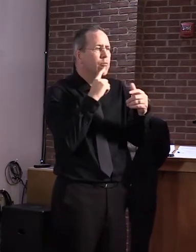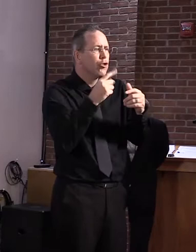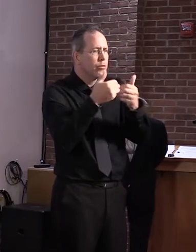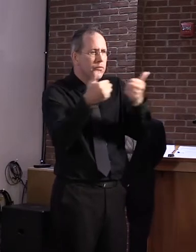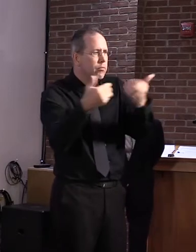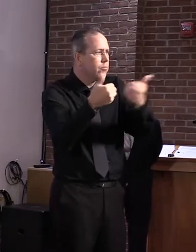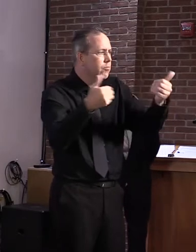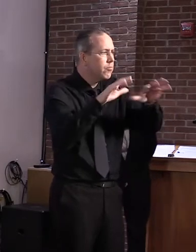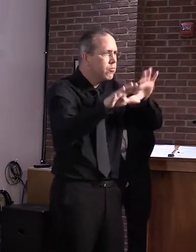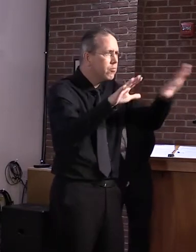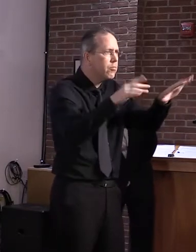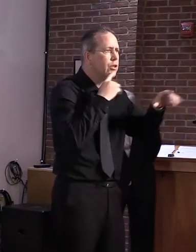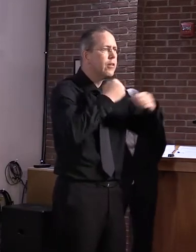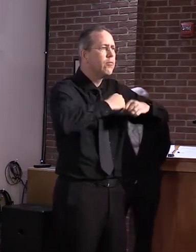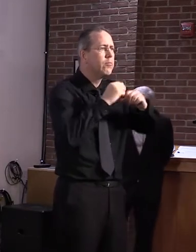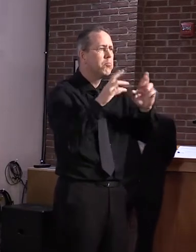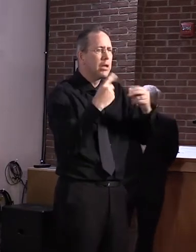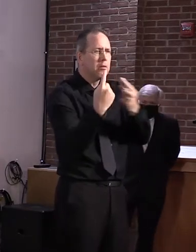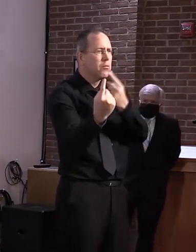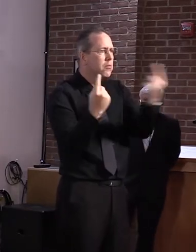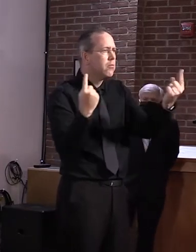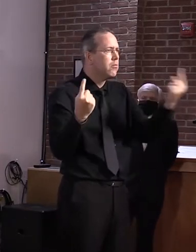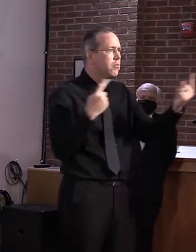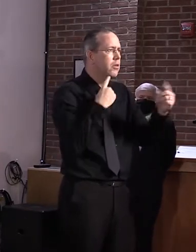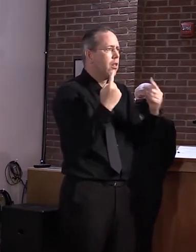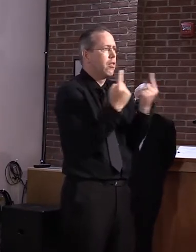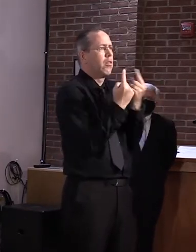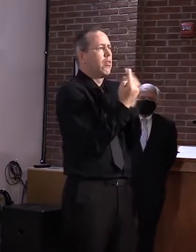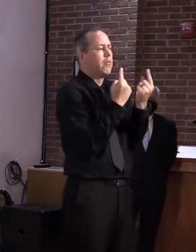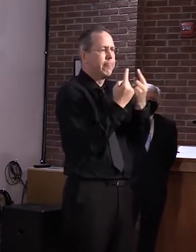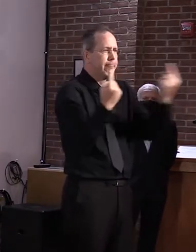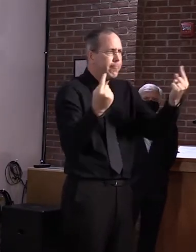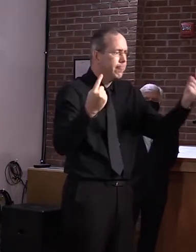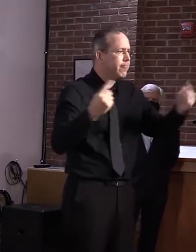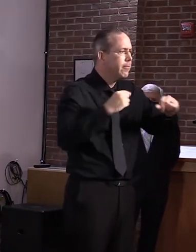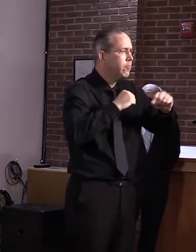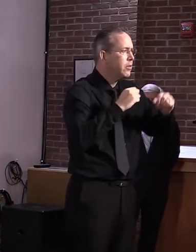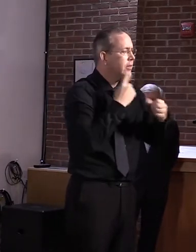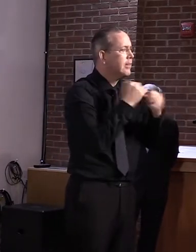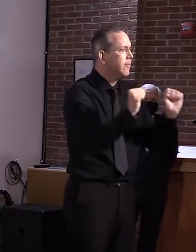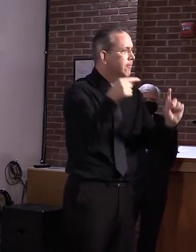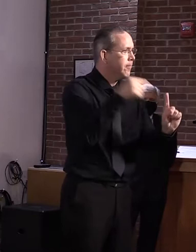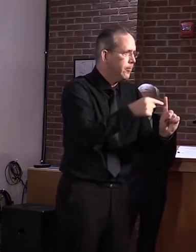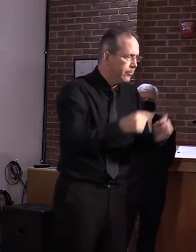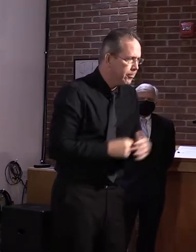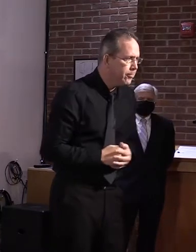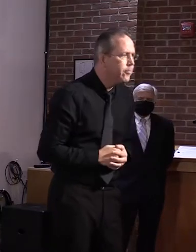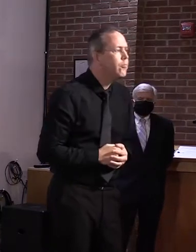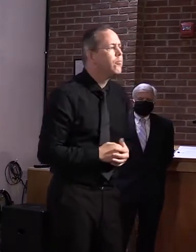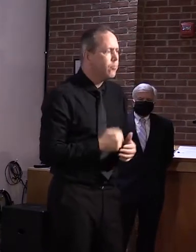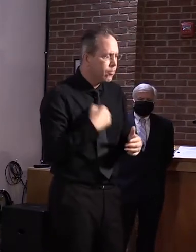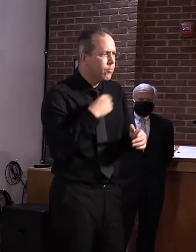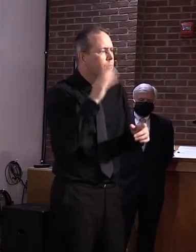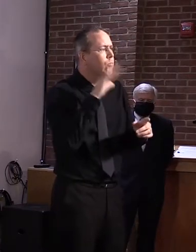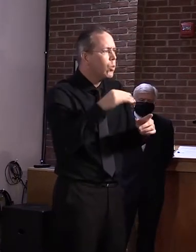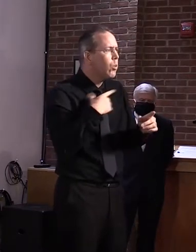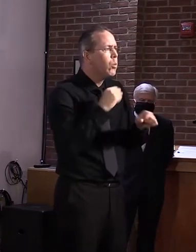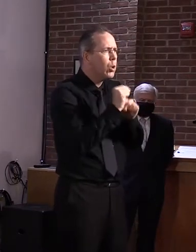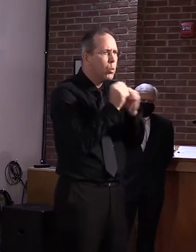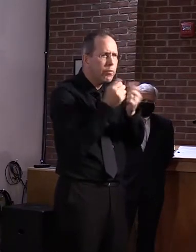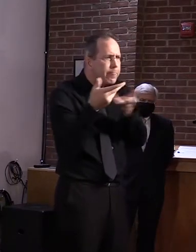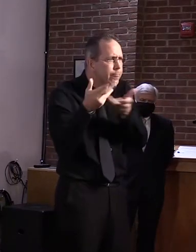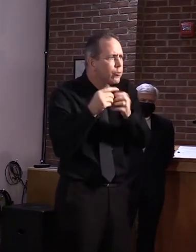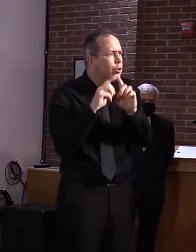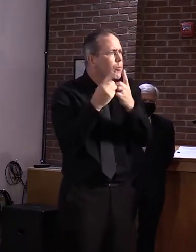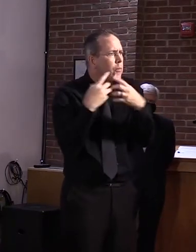Most importantly, we plan to work hand in glove with the Department of Health and the communities that house our universities and our families that depend on our